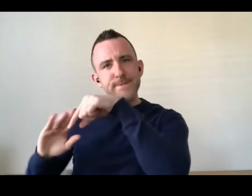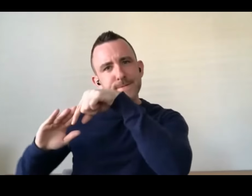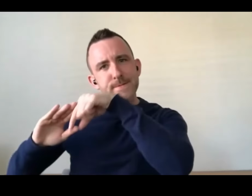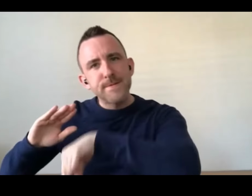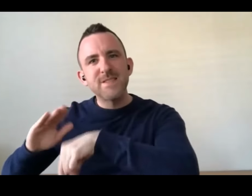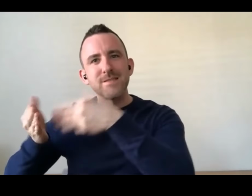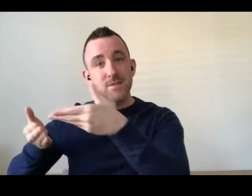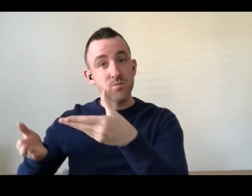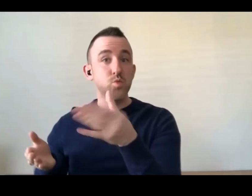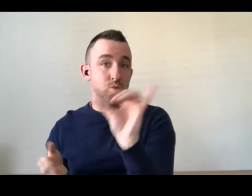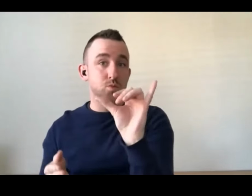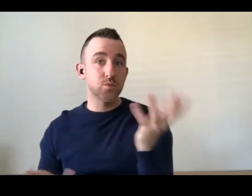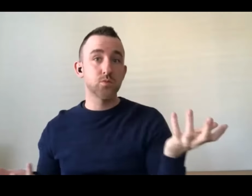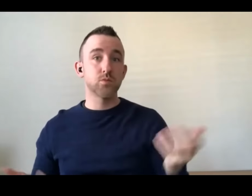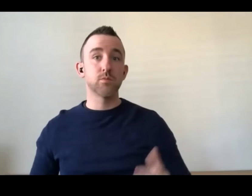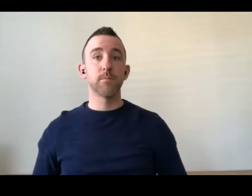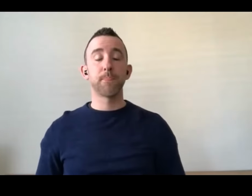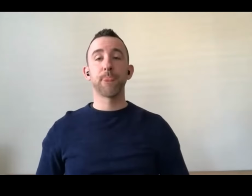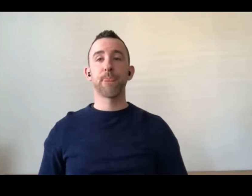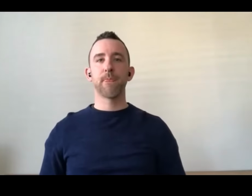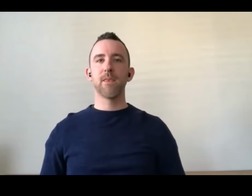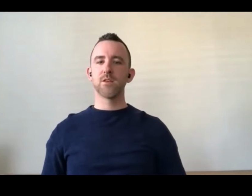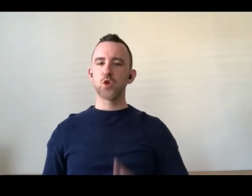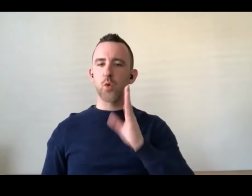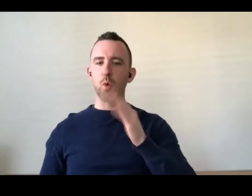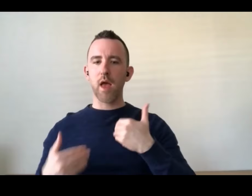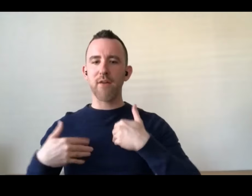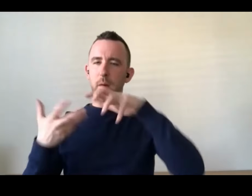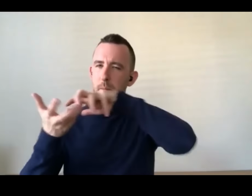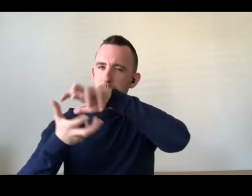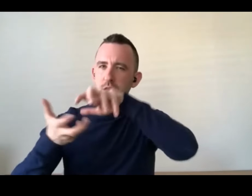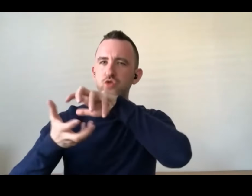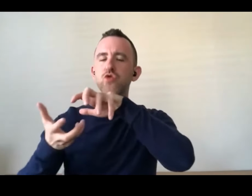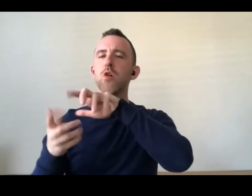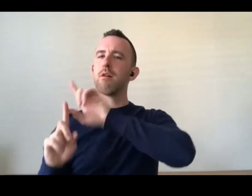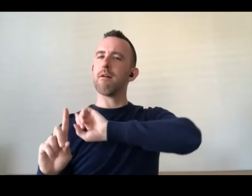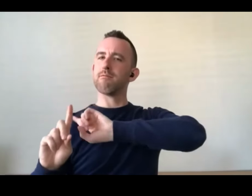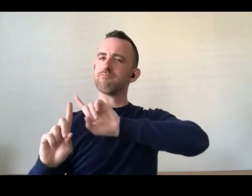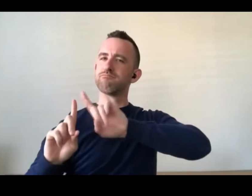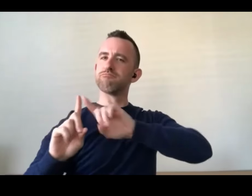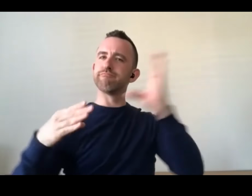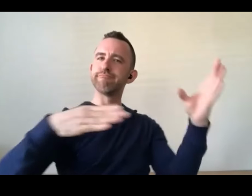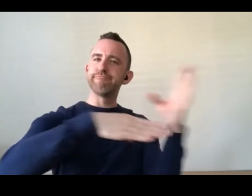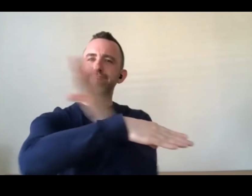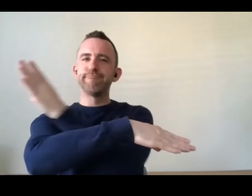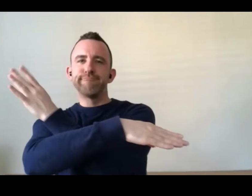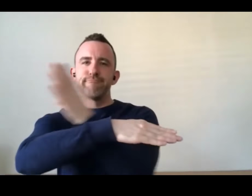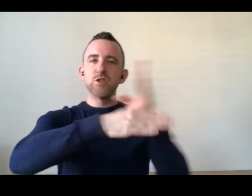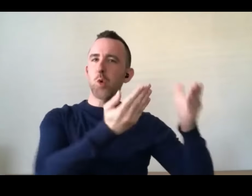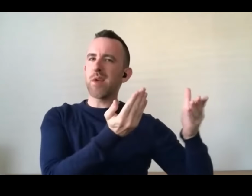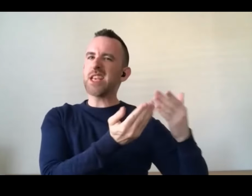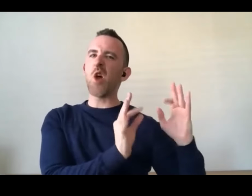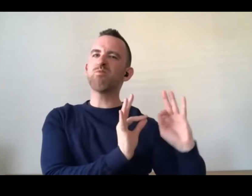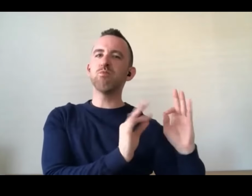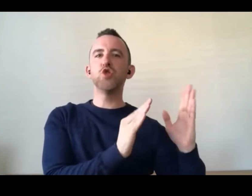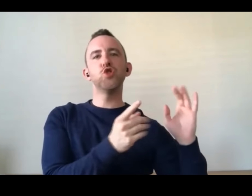items as well. So, there's going to be a mixture of a lot of different ranges of how hard or difficult these items